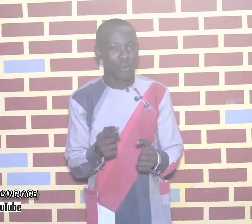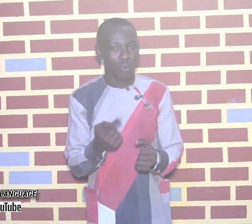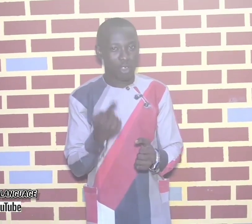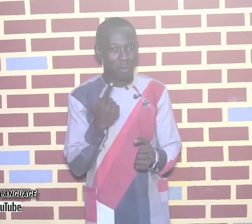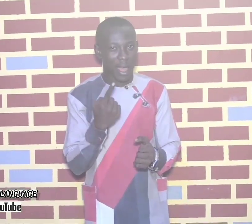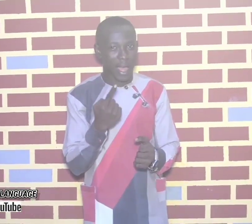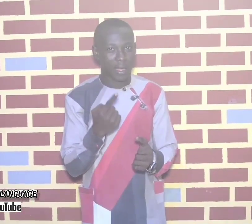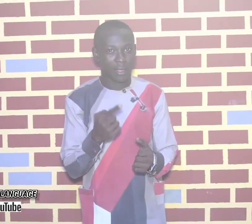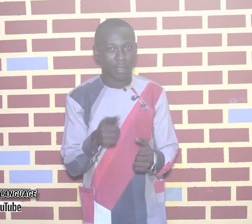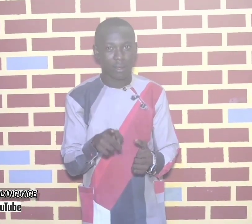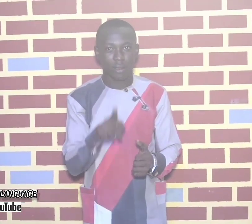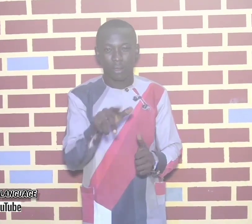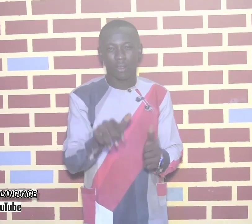Watch my eye.